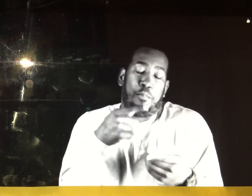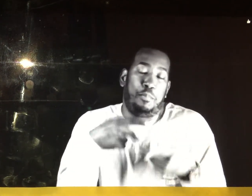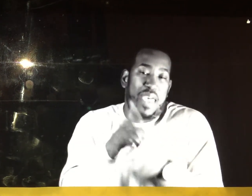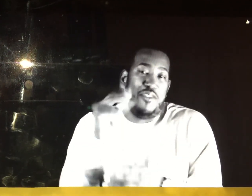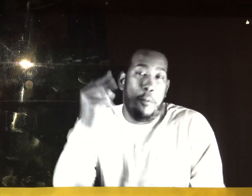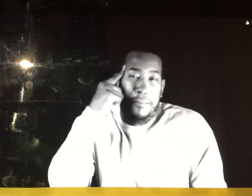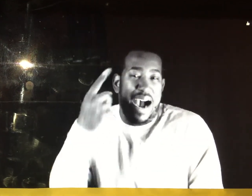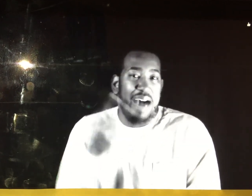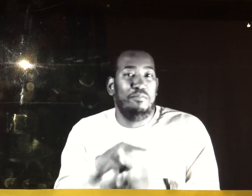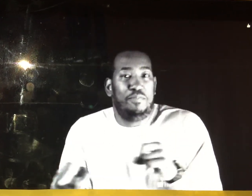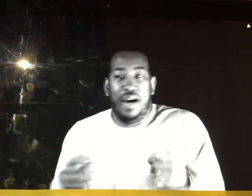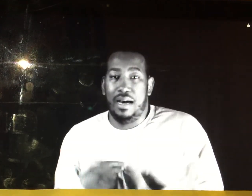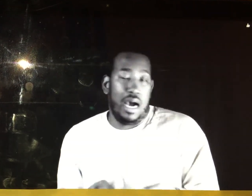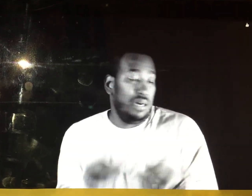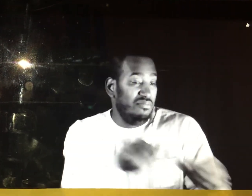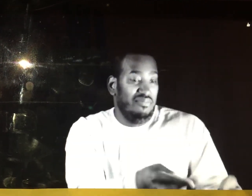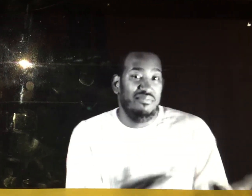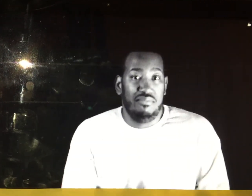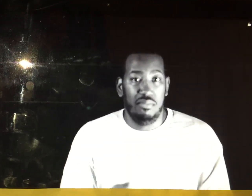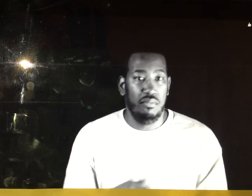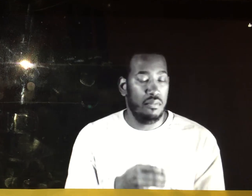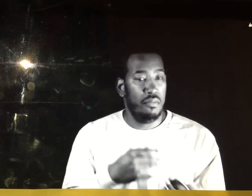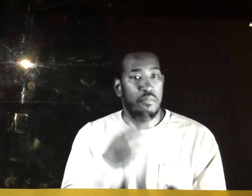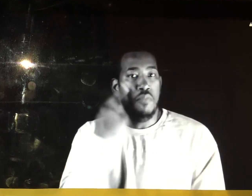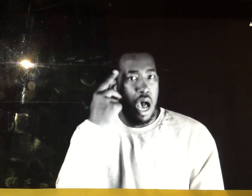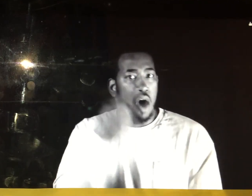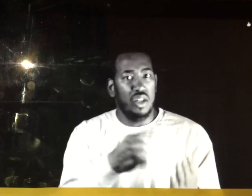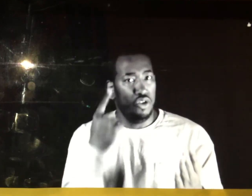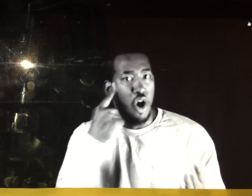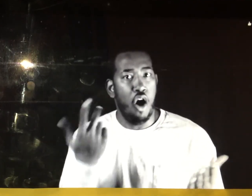form. And it was something that we had to pay for. But,